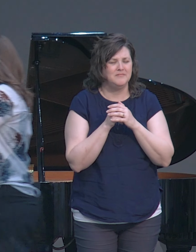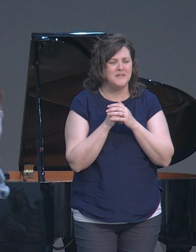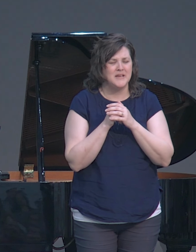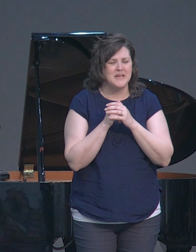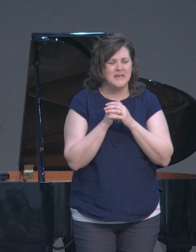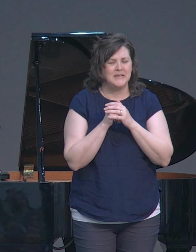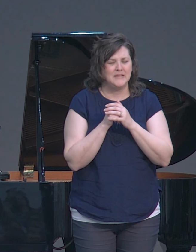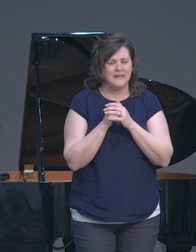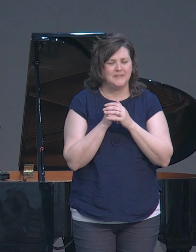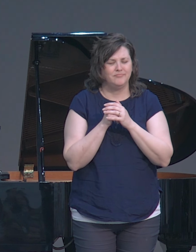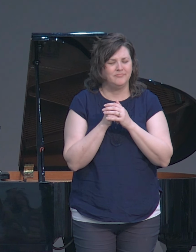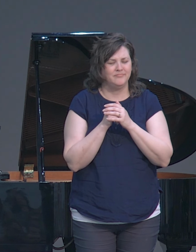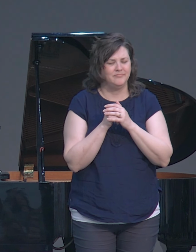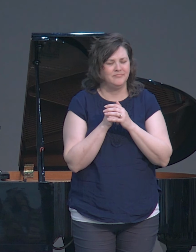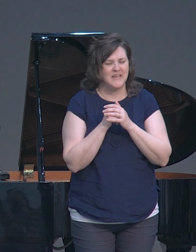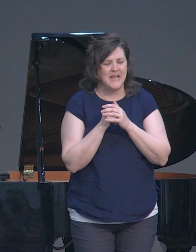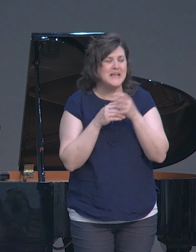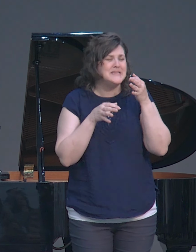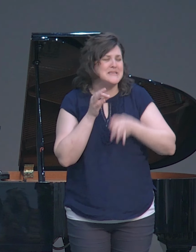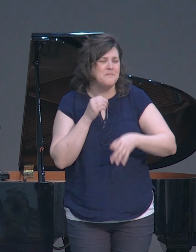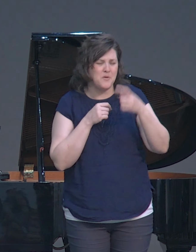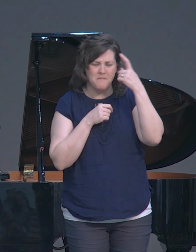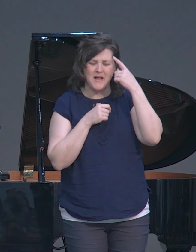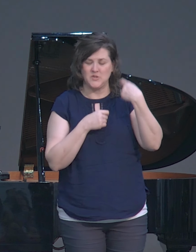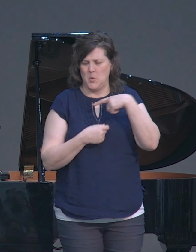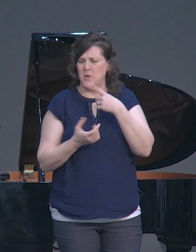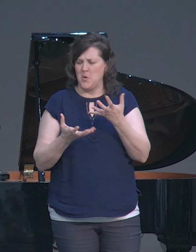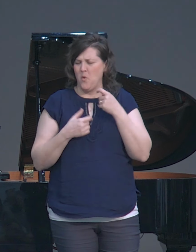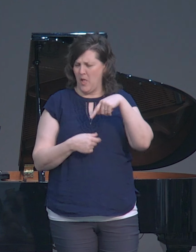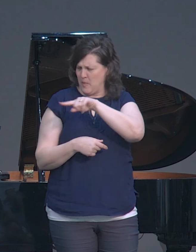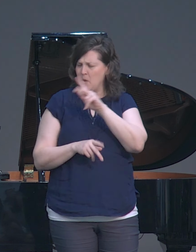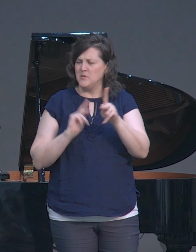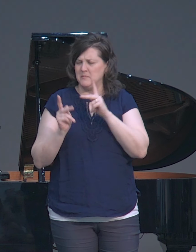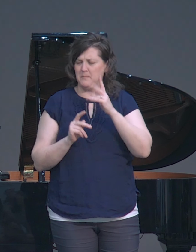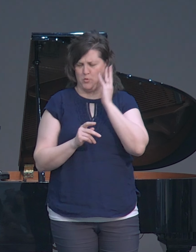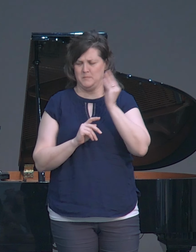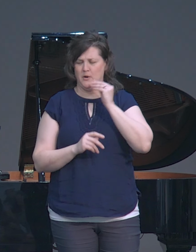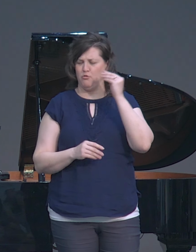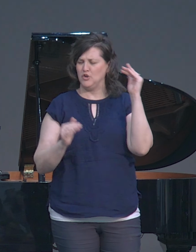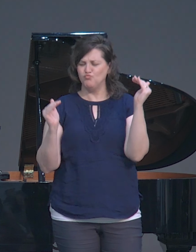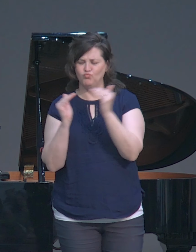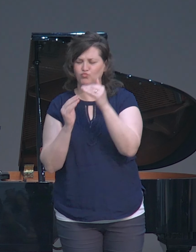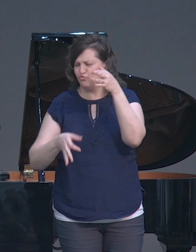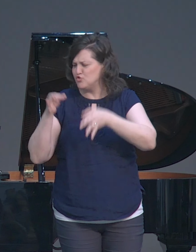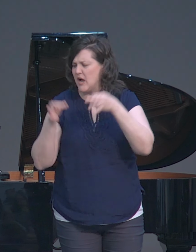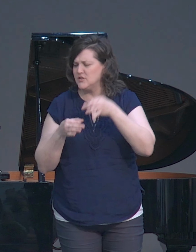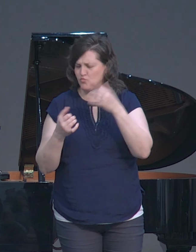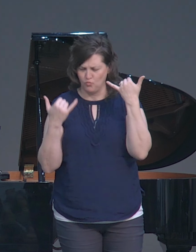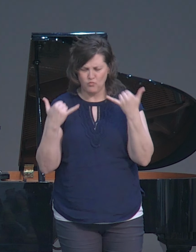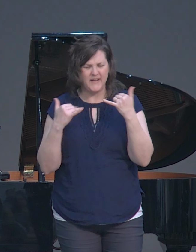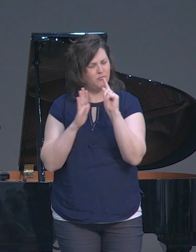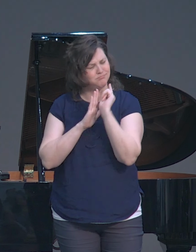immature minds, we immediately want to see those people brought to justice and condemned on the spot.